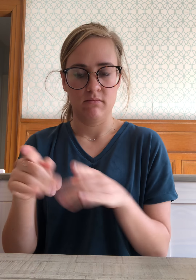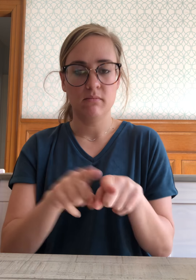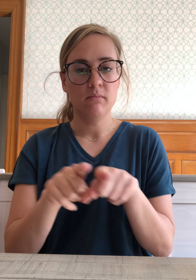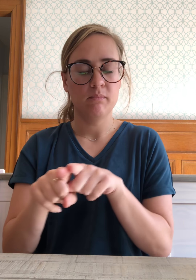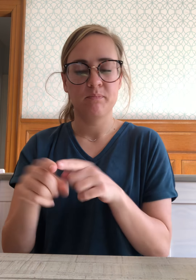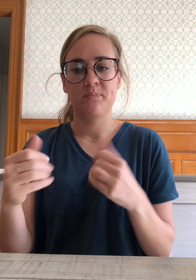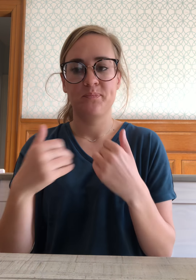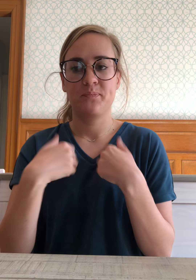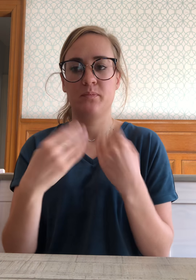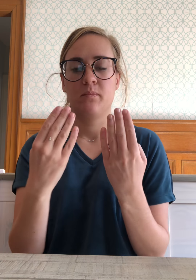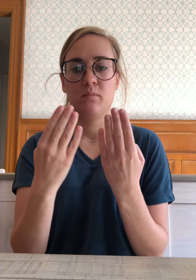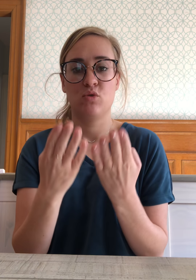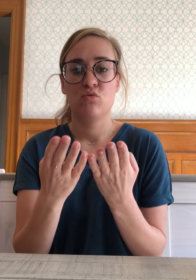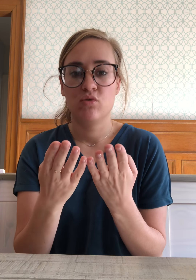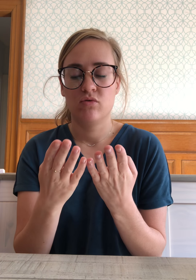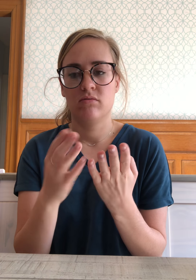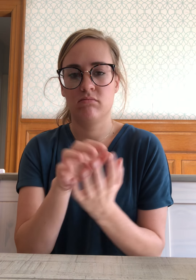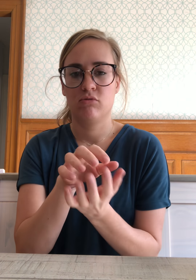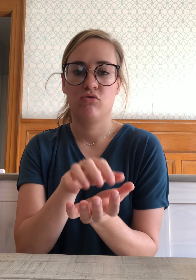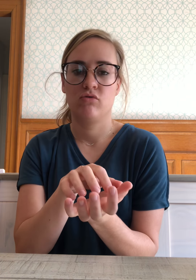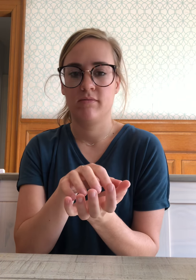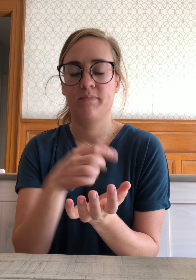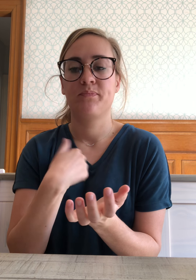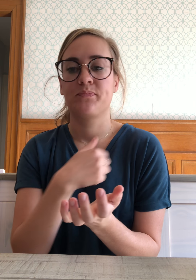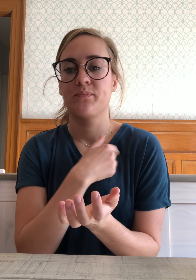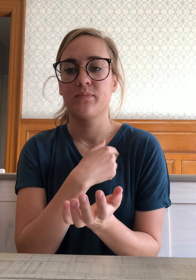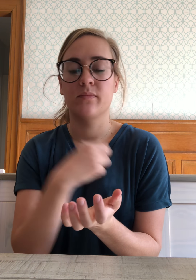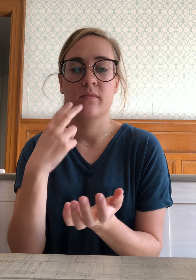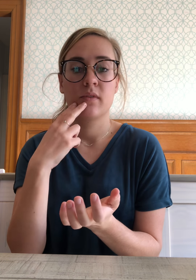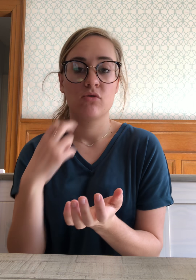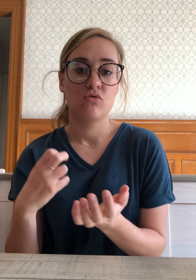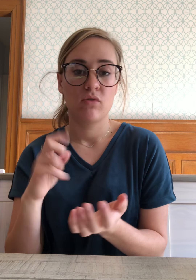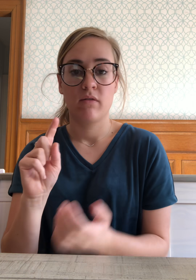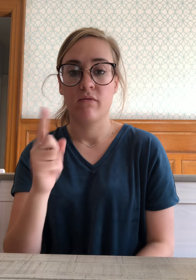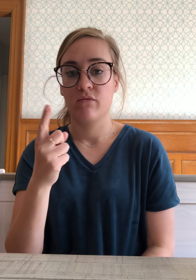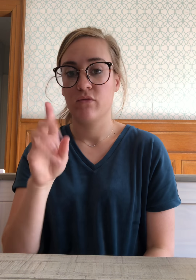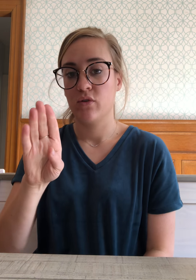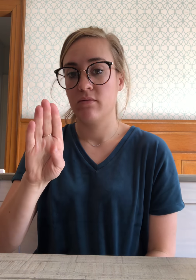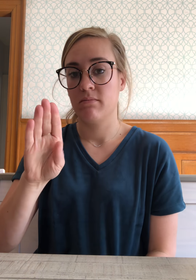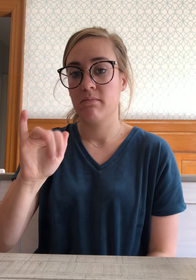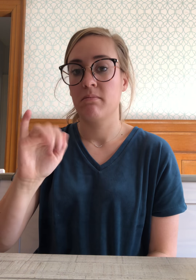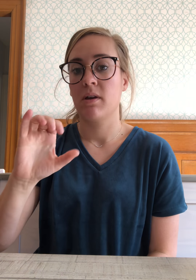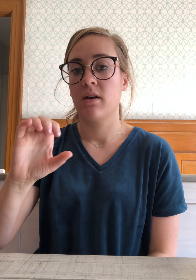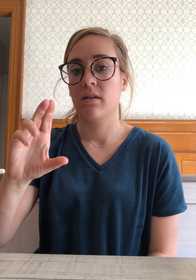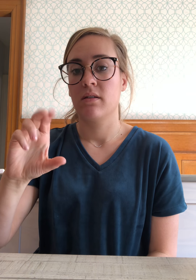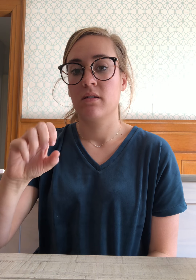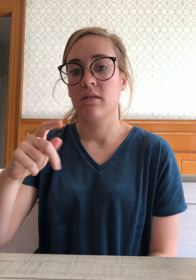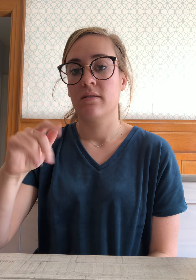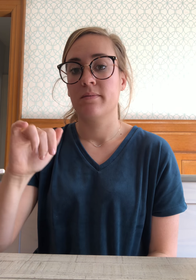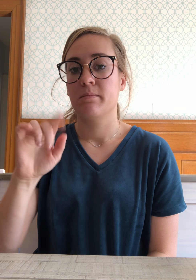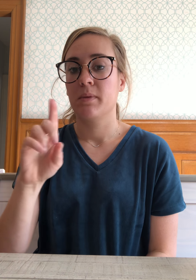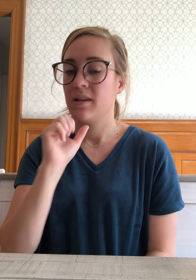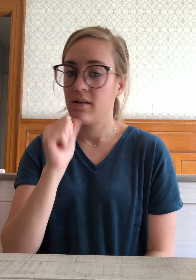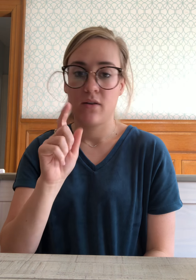protrusion present, and we extract first bicuspids, but we're not only relying on that, we're putting in this